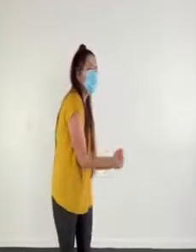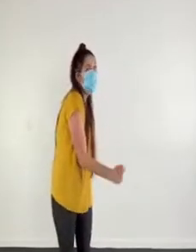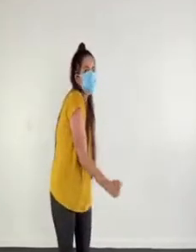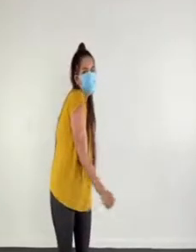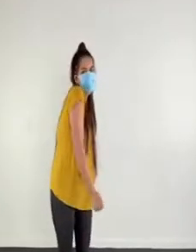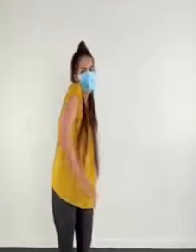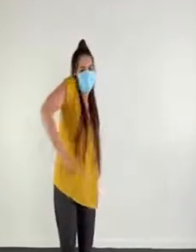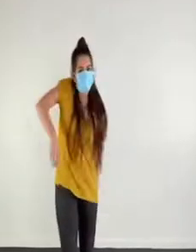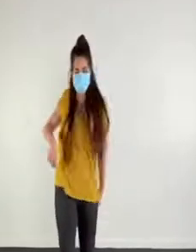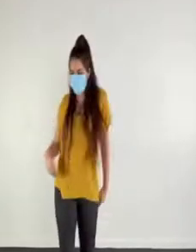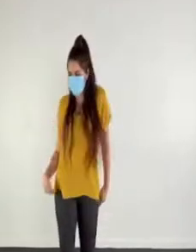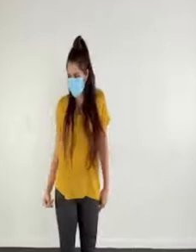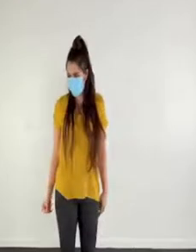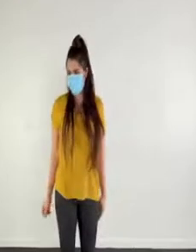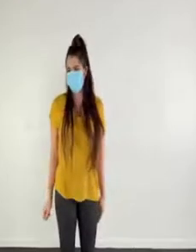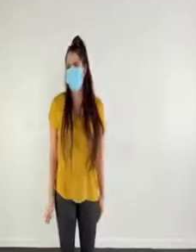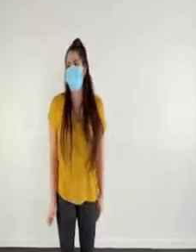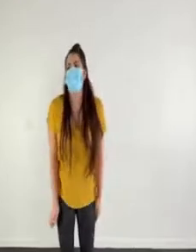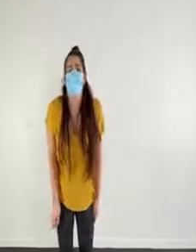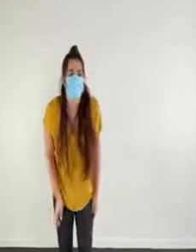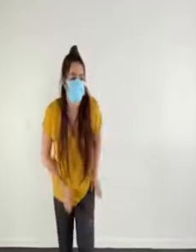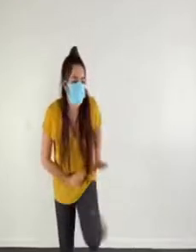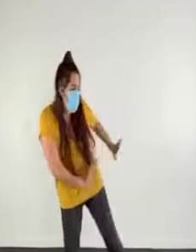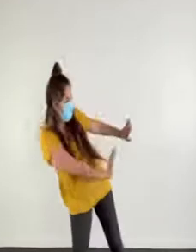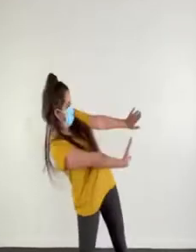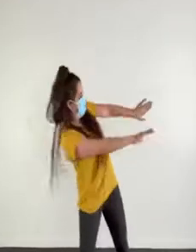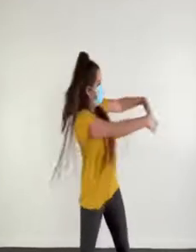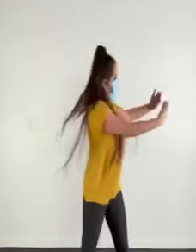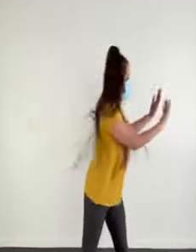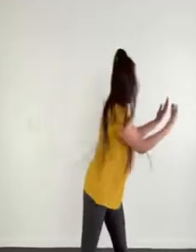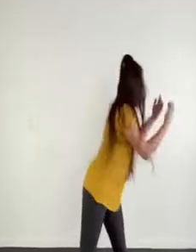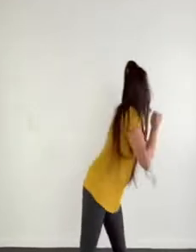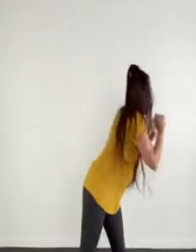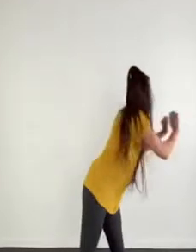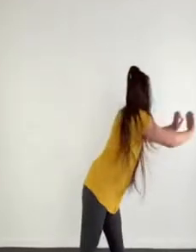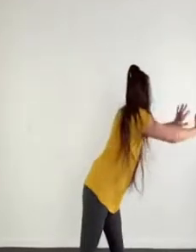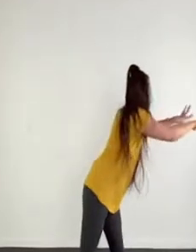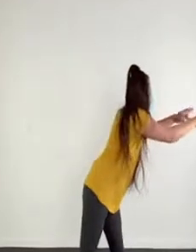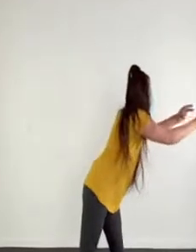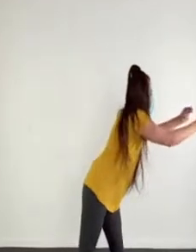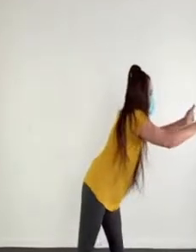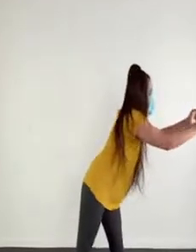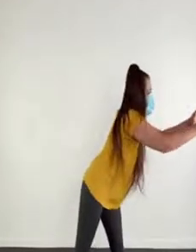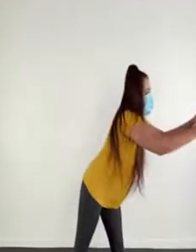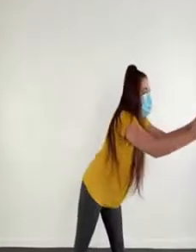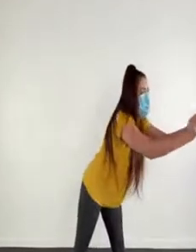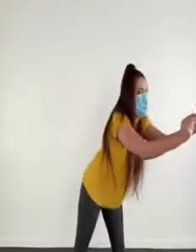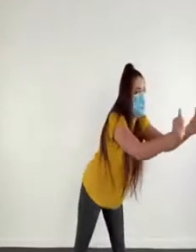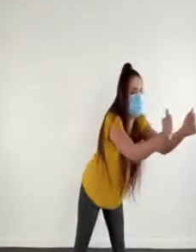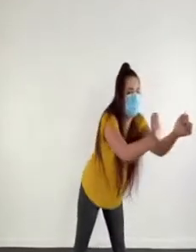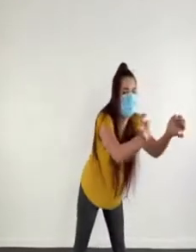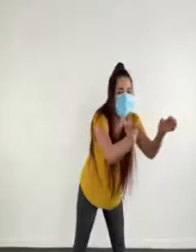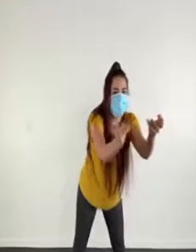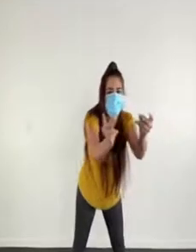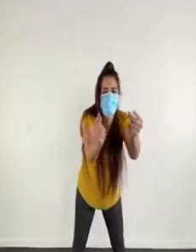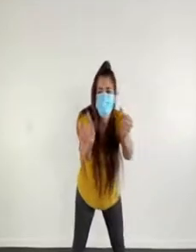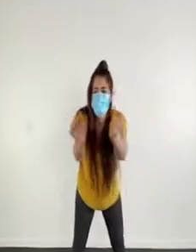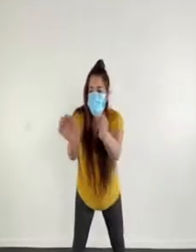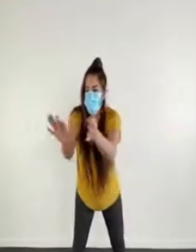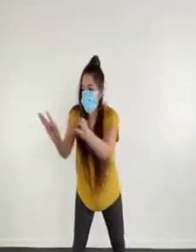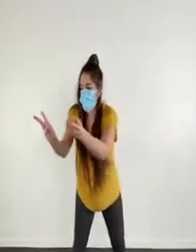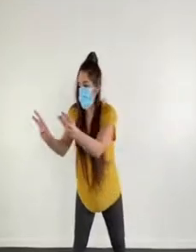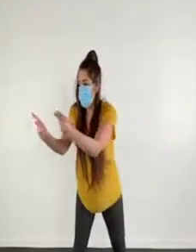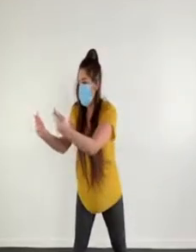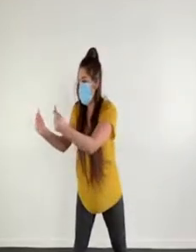night. However, a lady at the Pool Tabs lost all her money and was feeling the